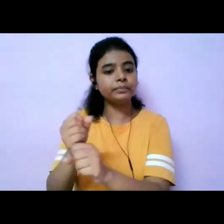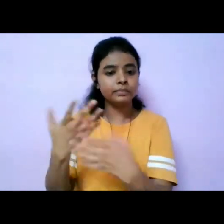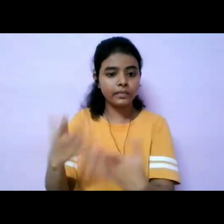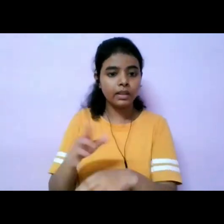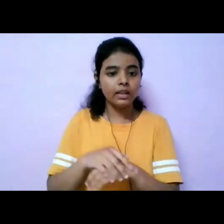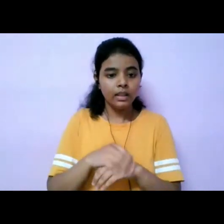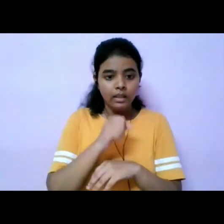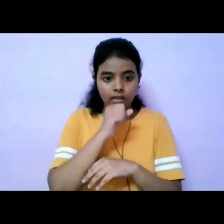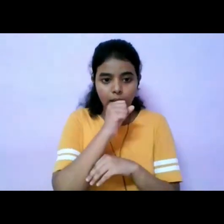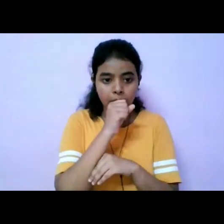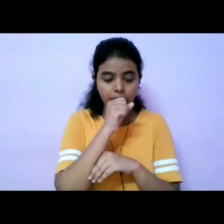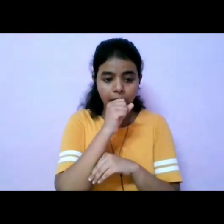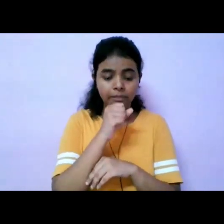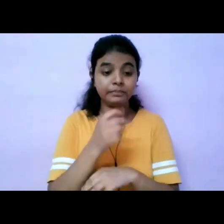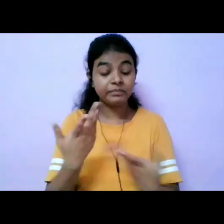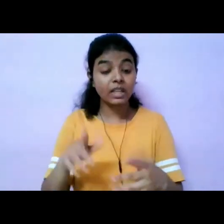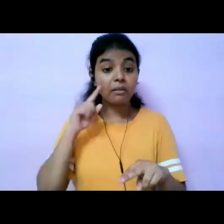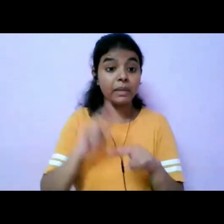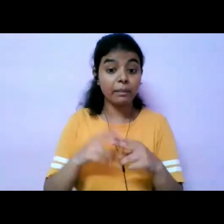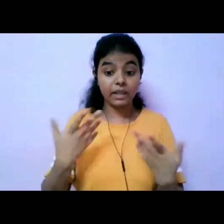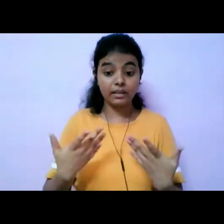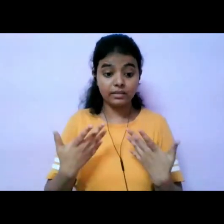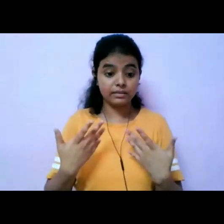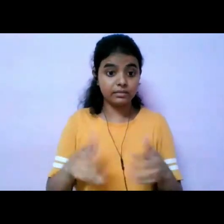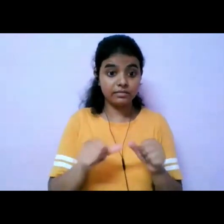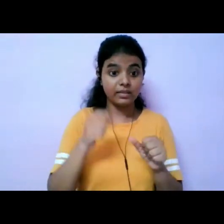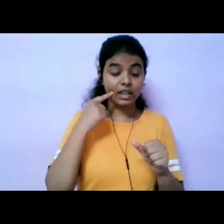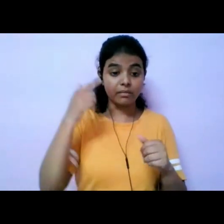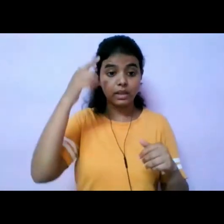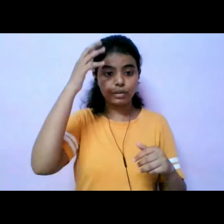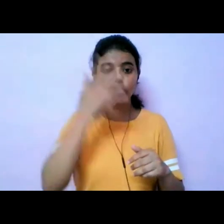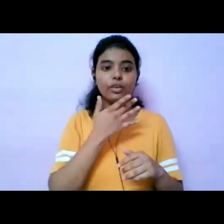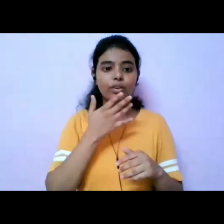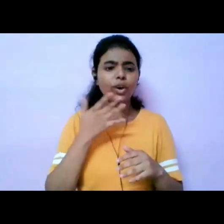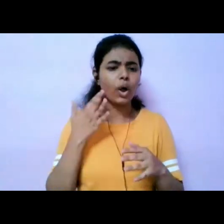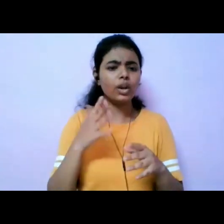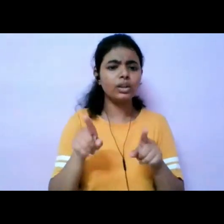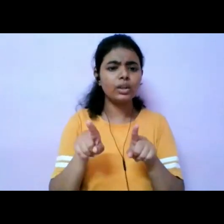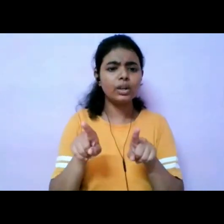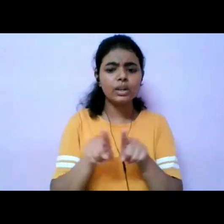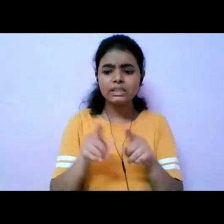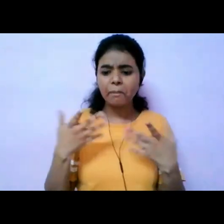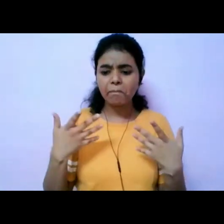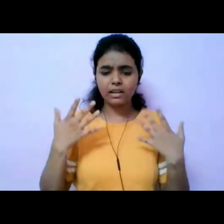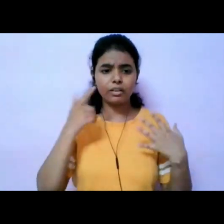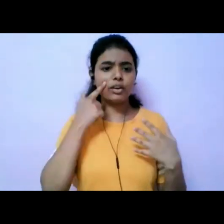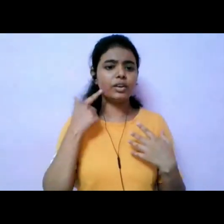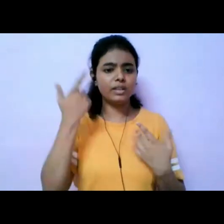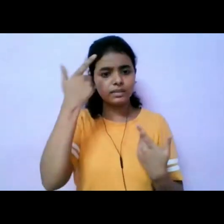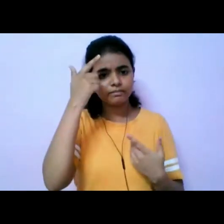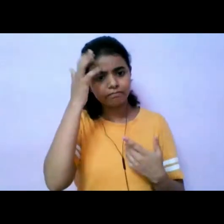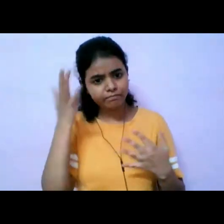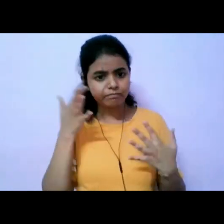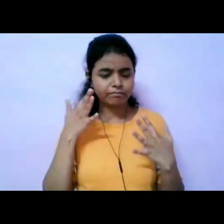a person of color, the AI algorithms will trigger an alarm. If